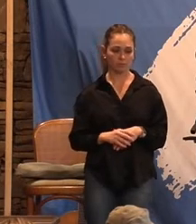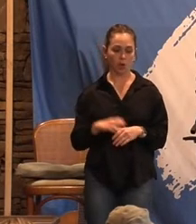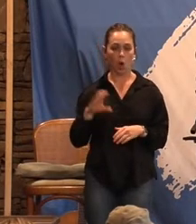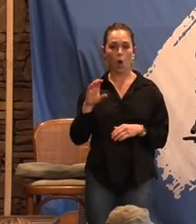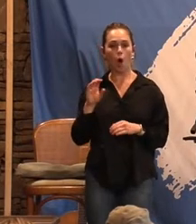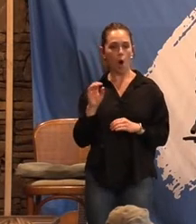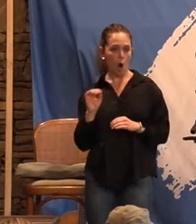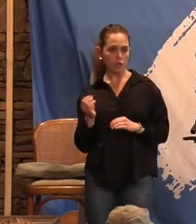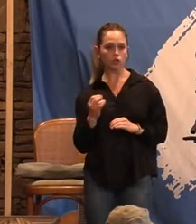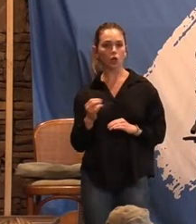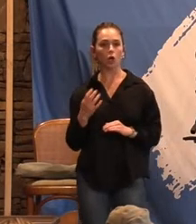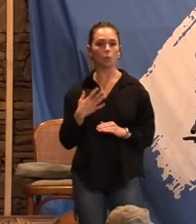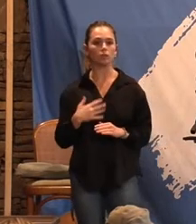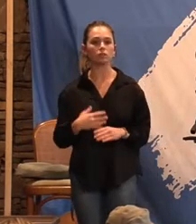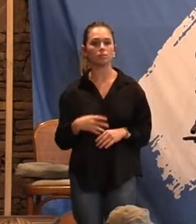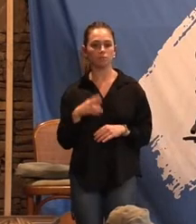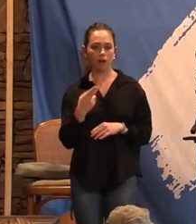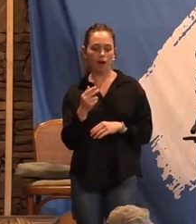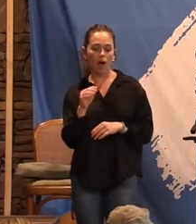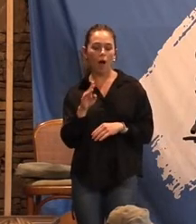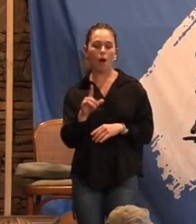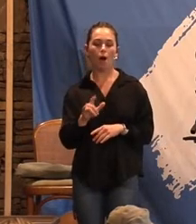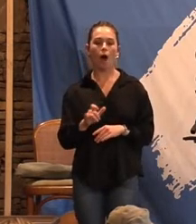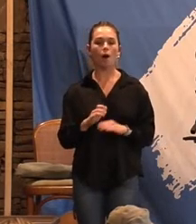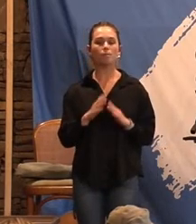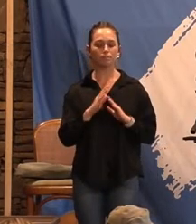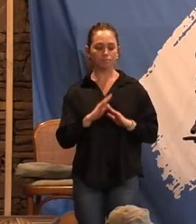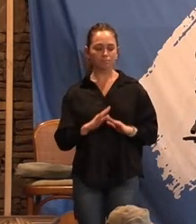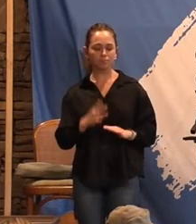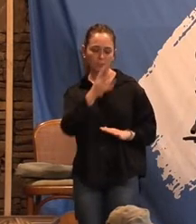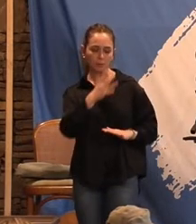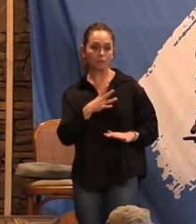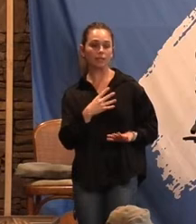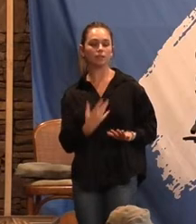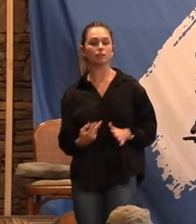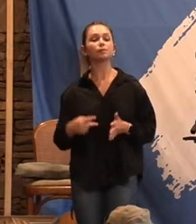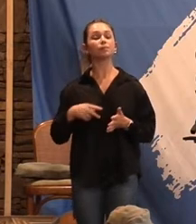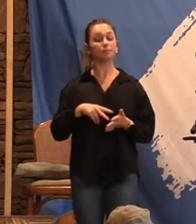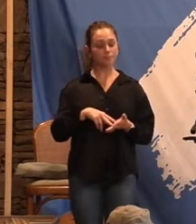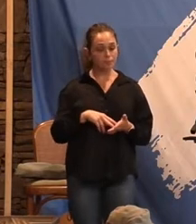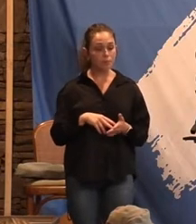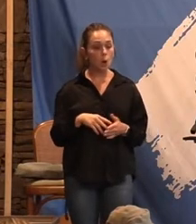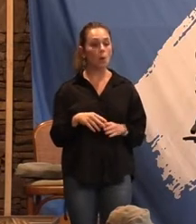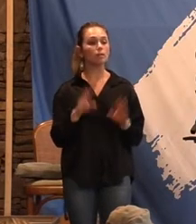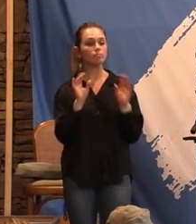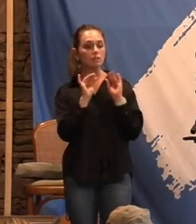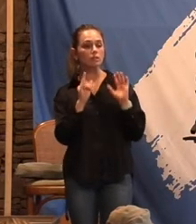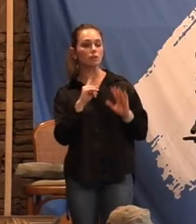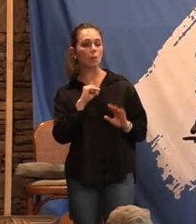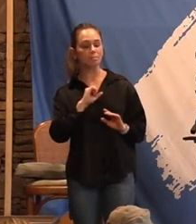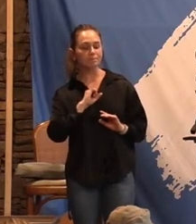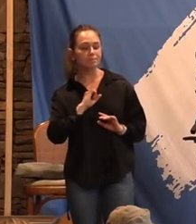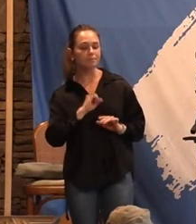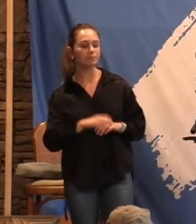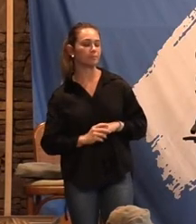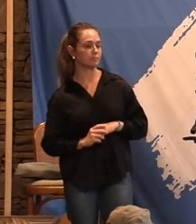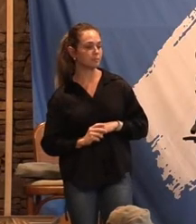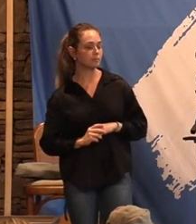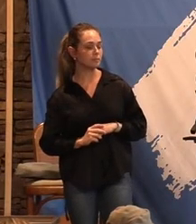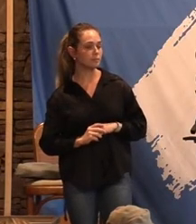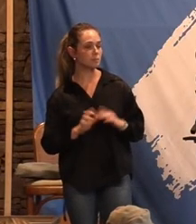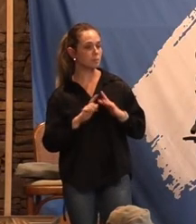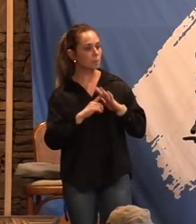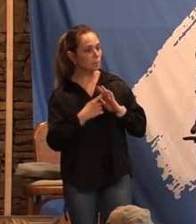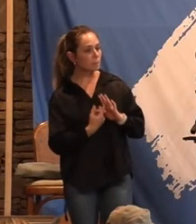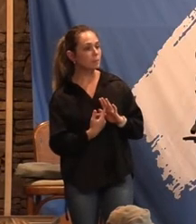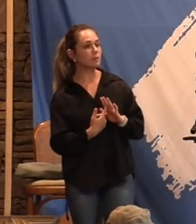Ottar was a slightly humbler man. He stood up, cleared his throat, and